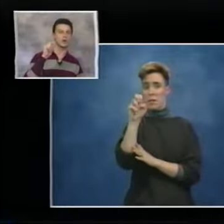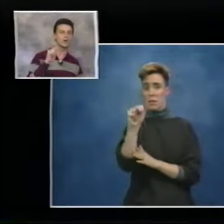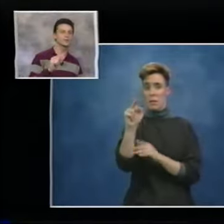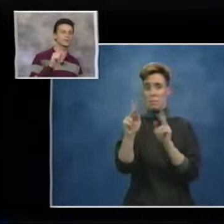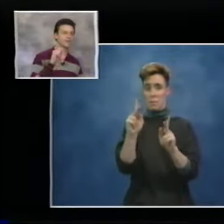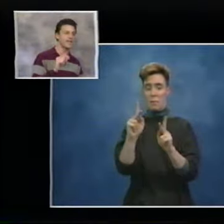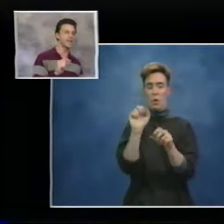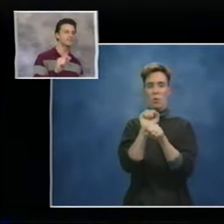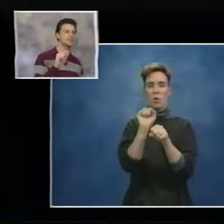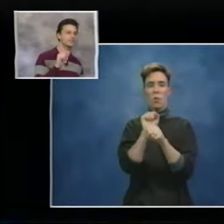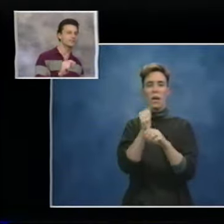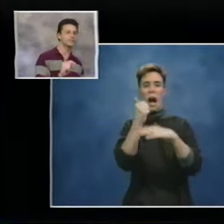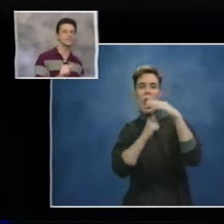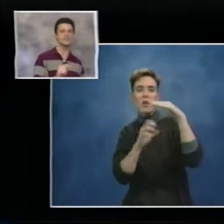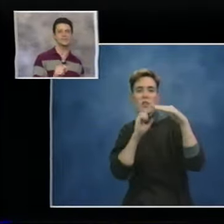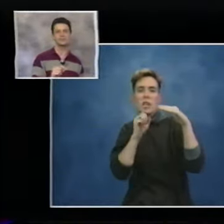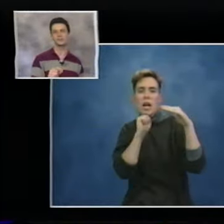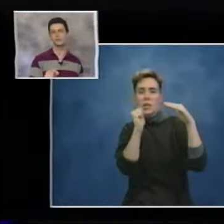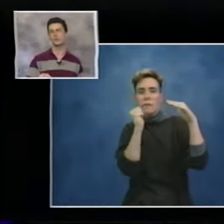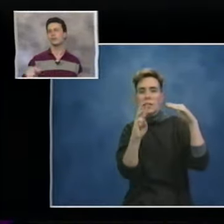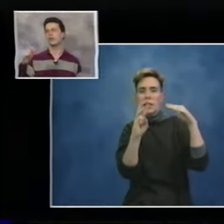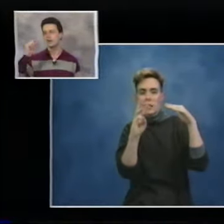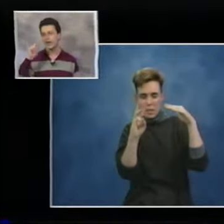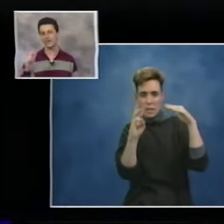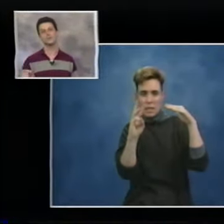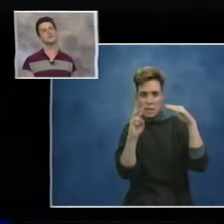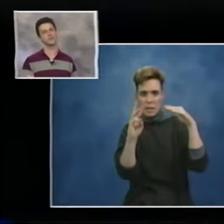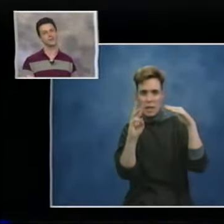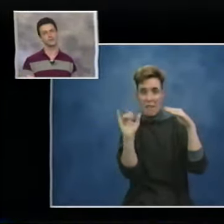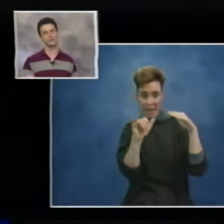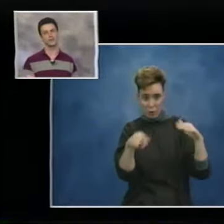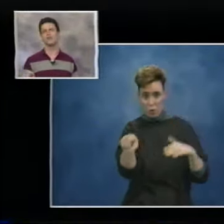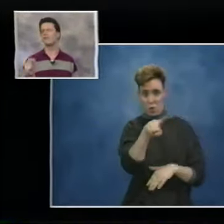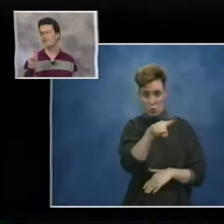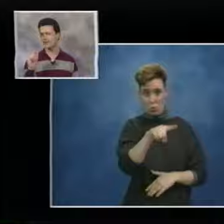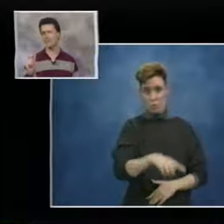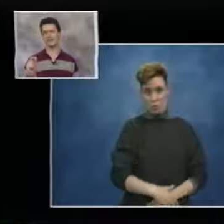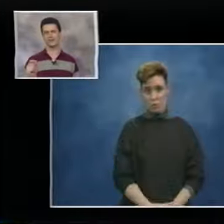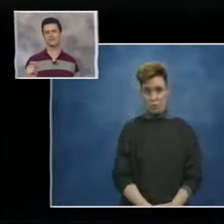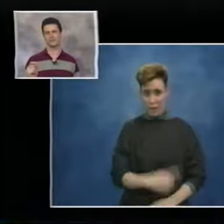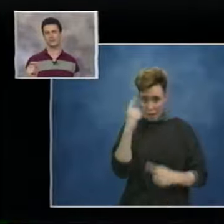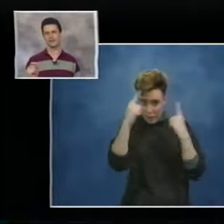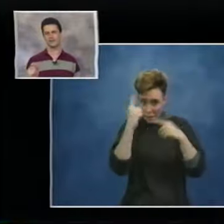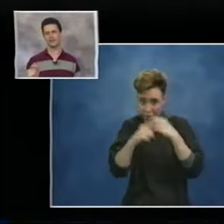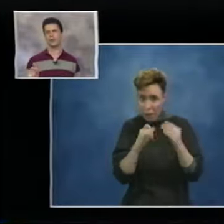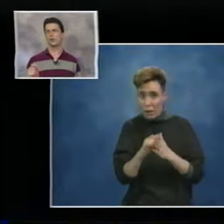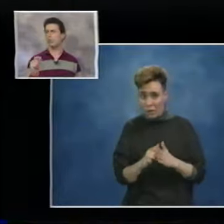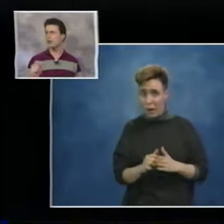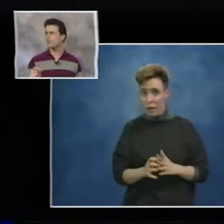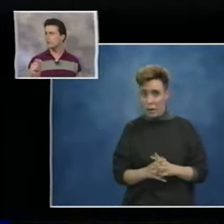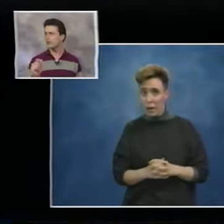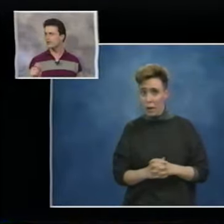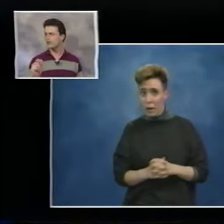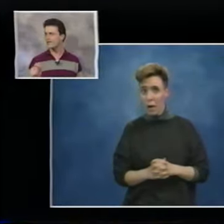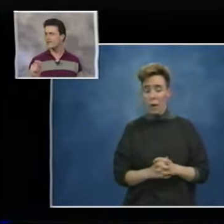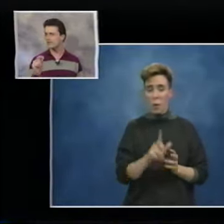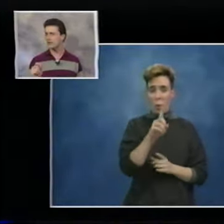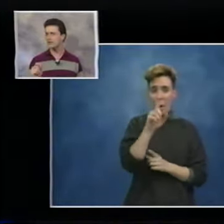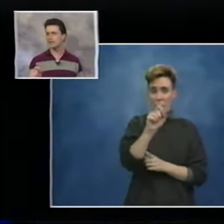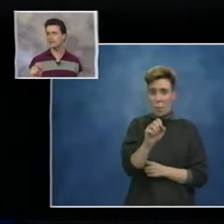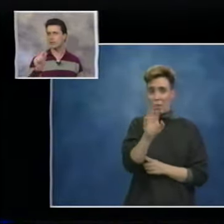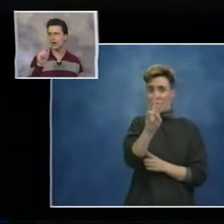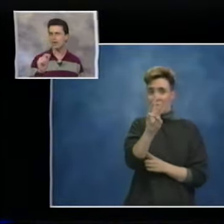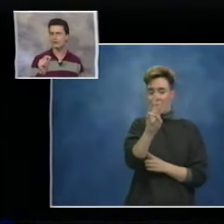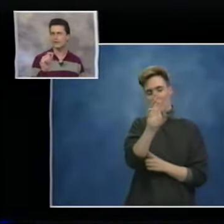were under the age of 16 years old, like yourselves. Think about that for a second. 1.7